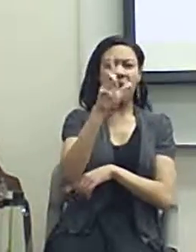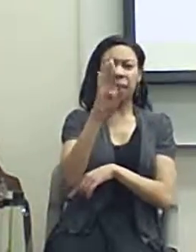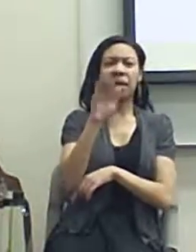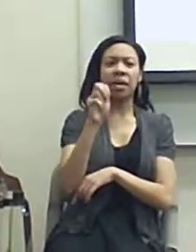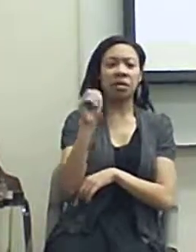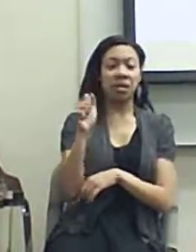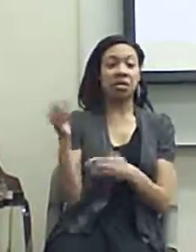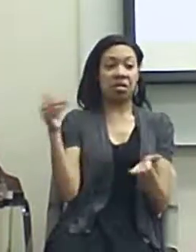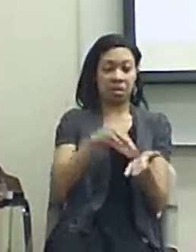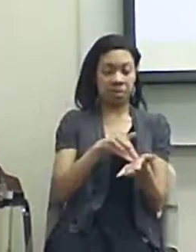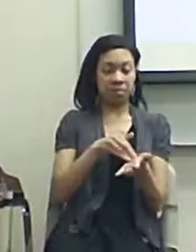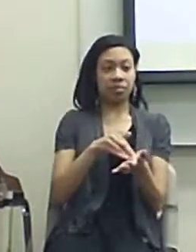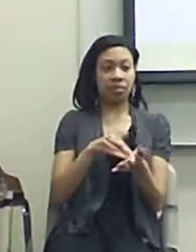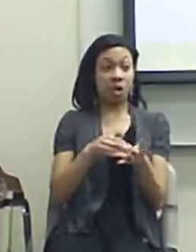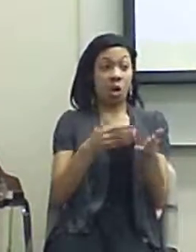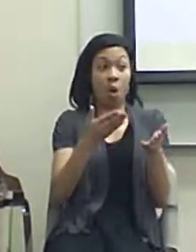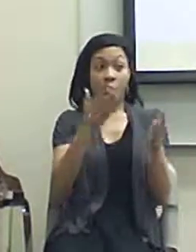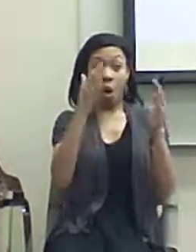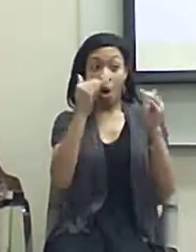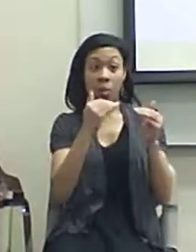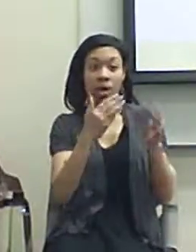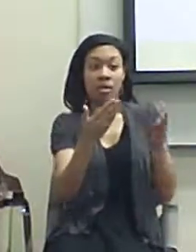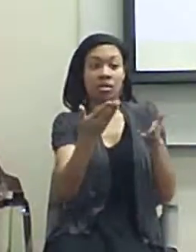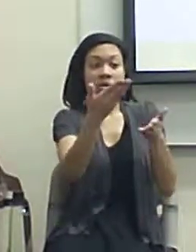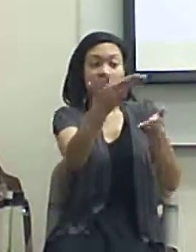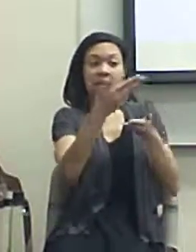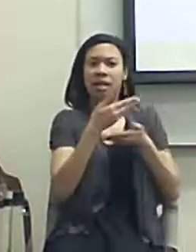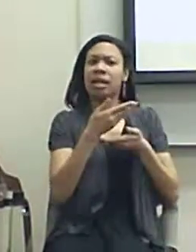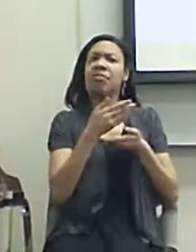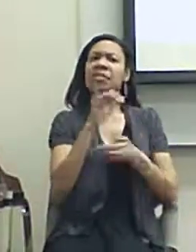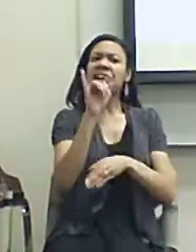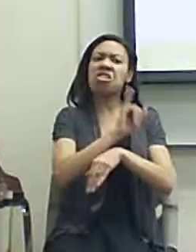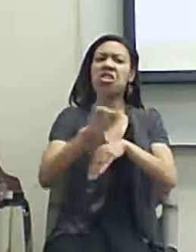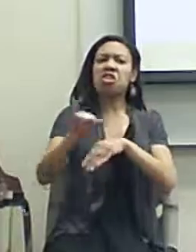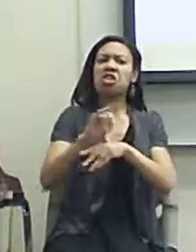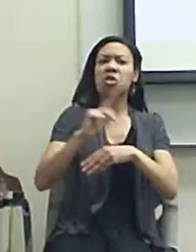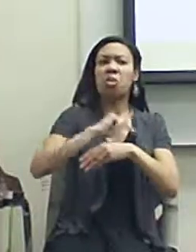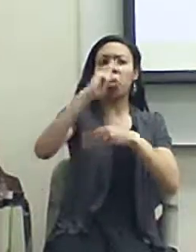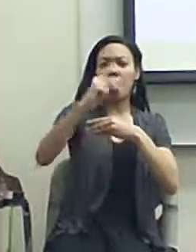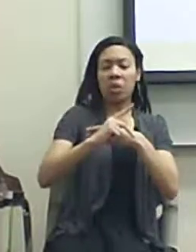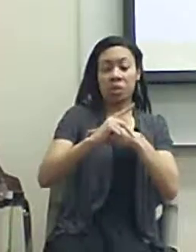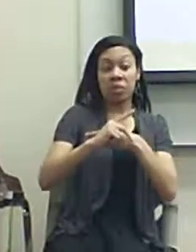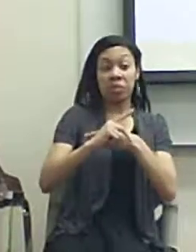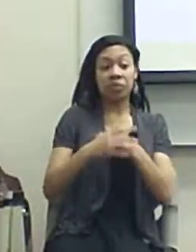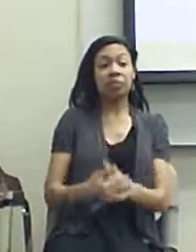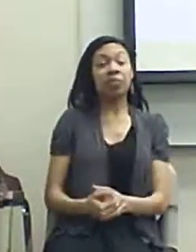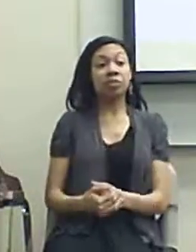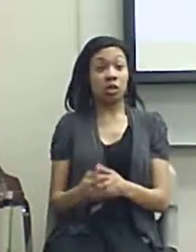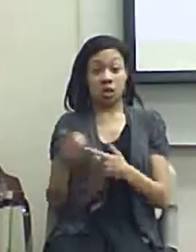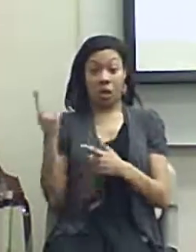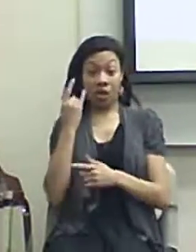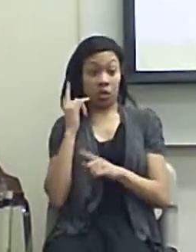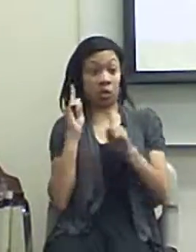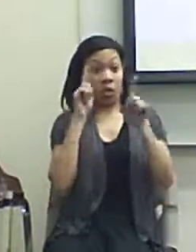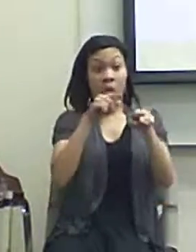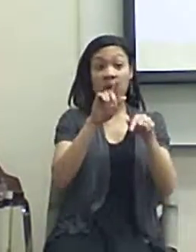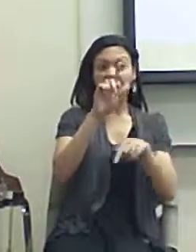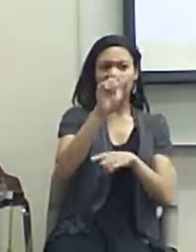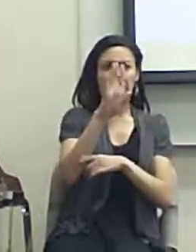hoping to bring back the internship program here so that if you go down to Alabama and you take their classes, you can take your